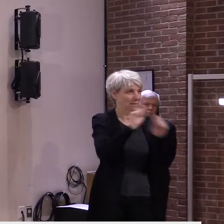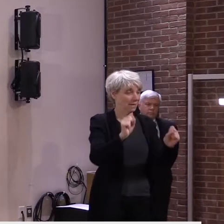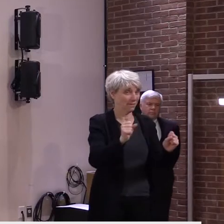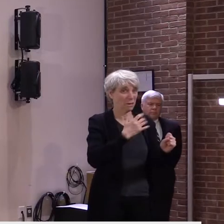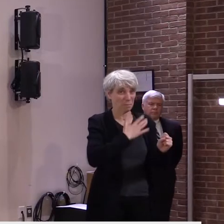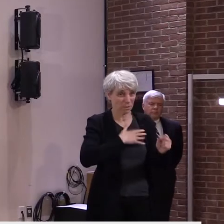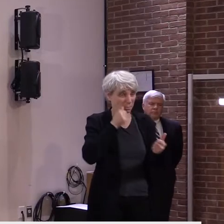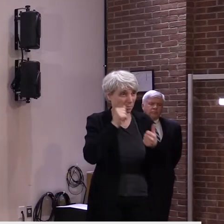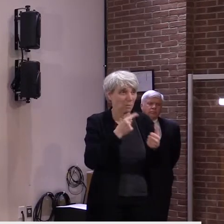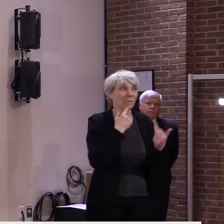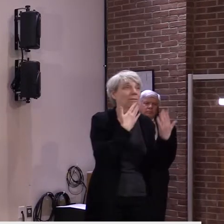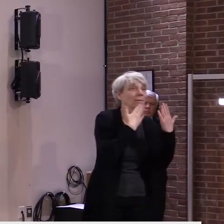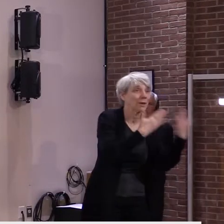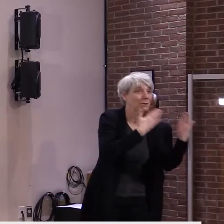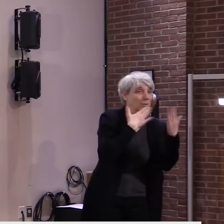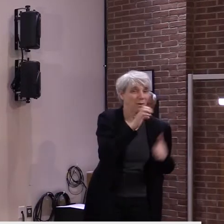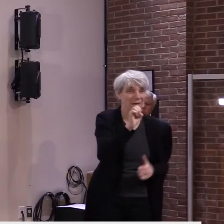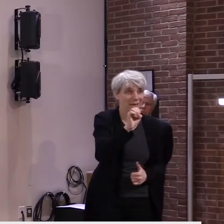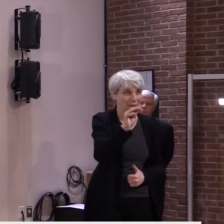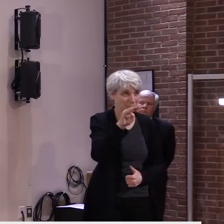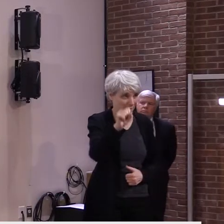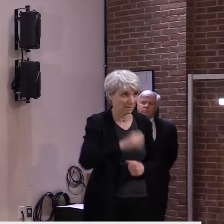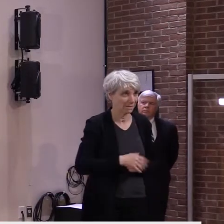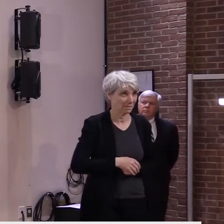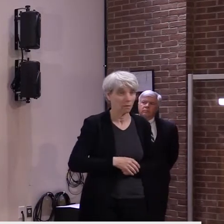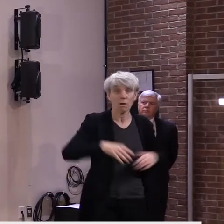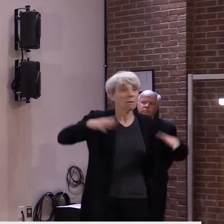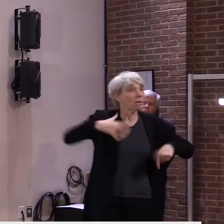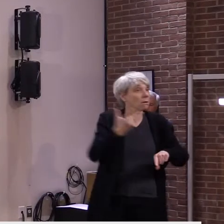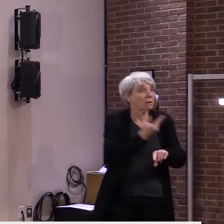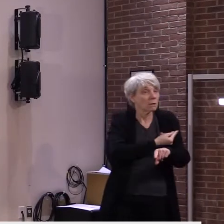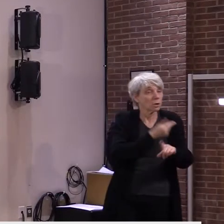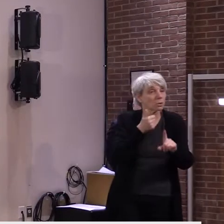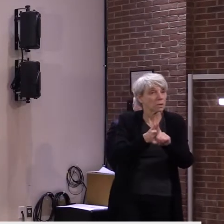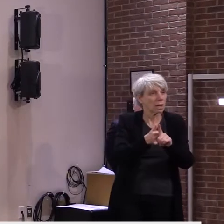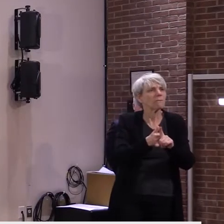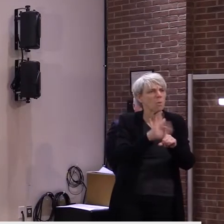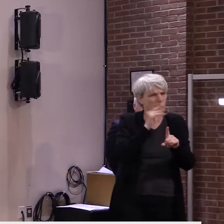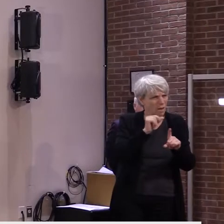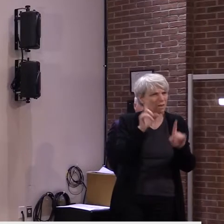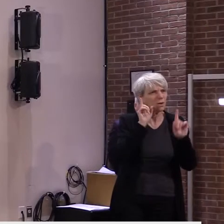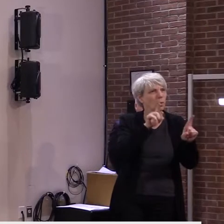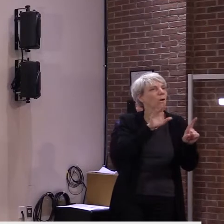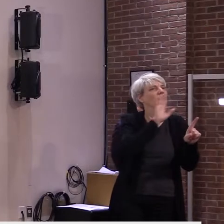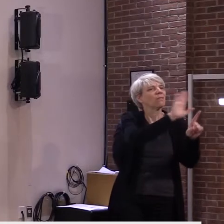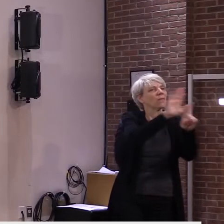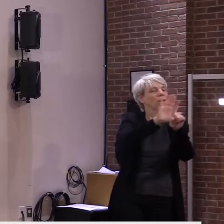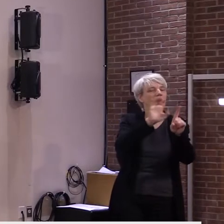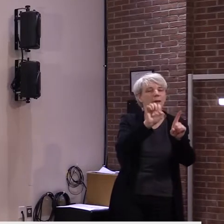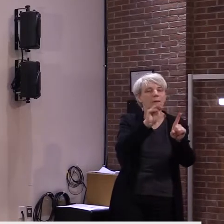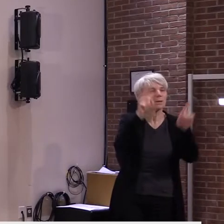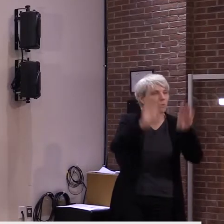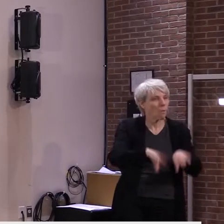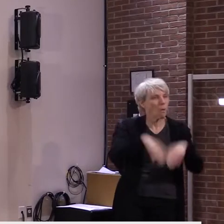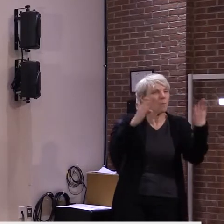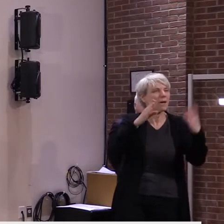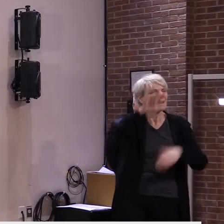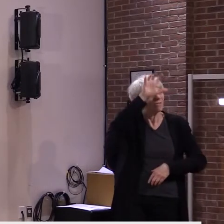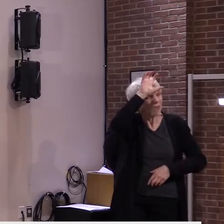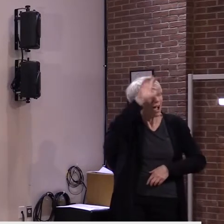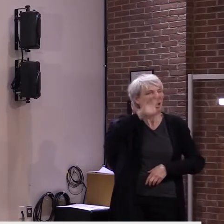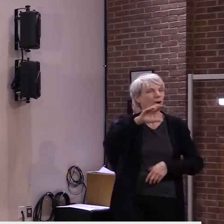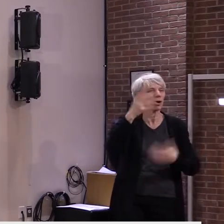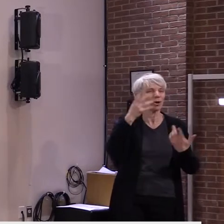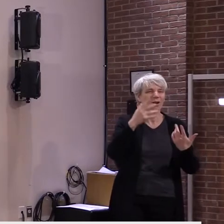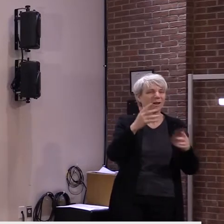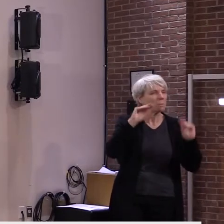haven't yet been vaccinated, that you'll stop into one of the many clinic sites EMS is hosting around the state. You can get